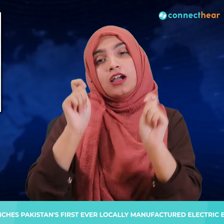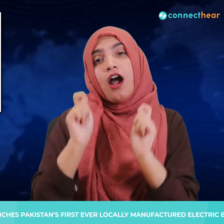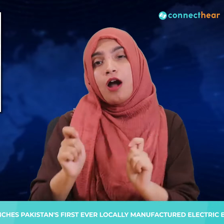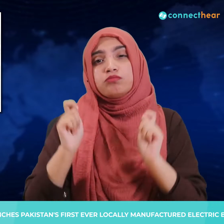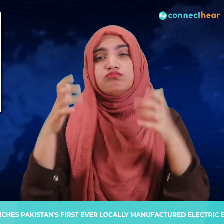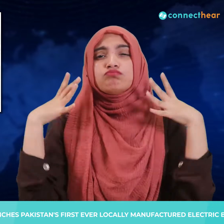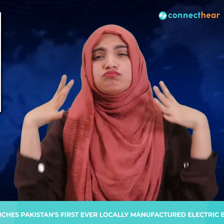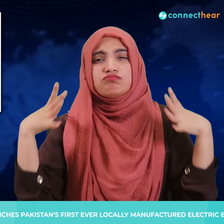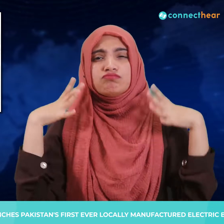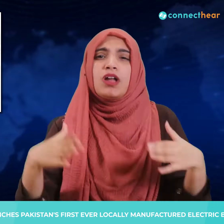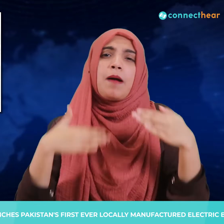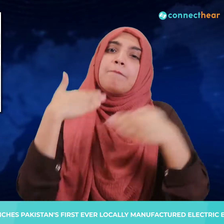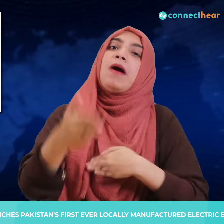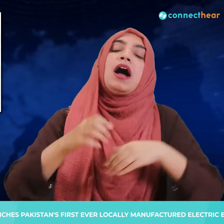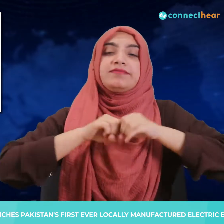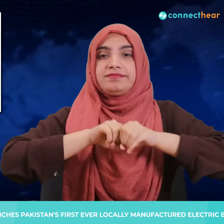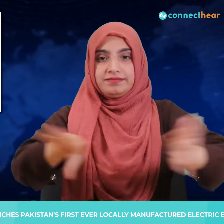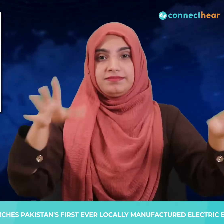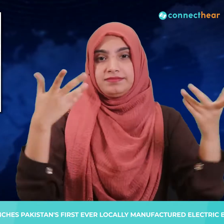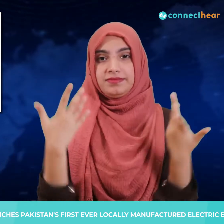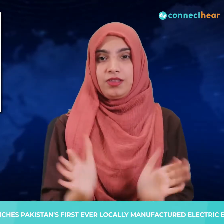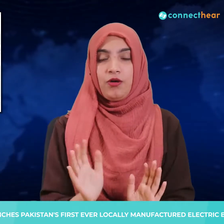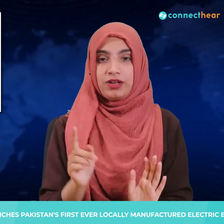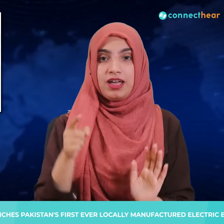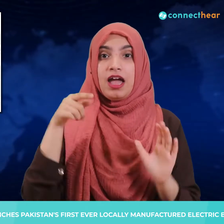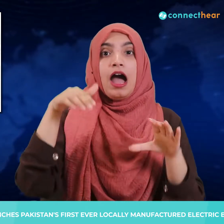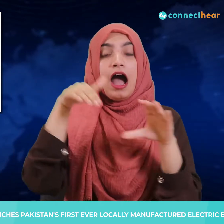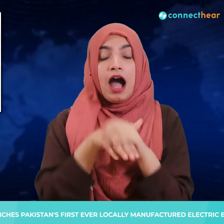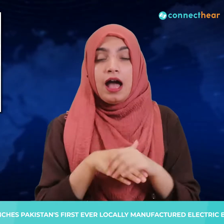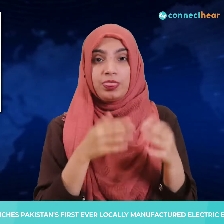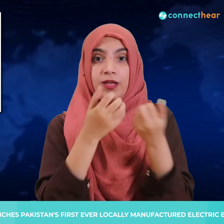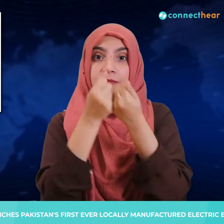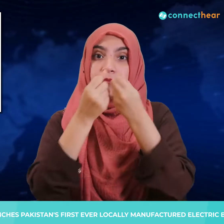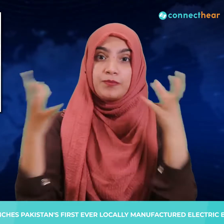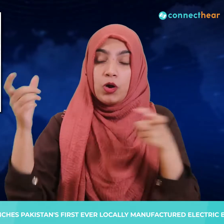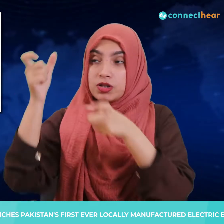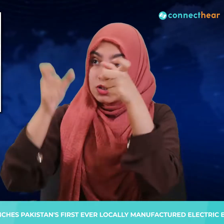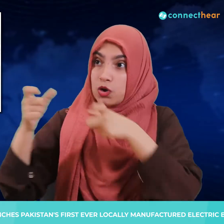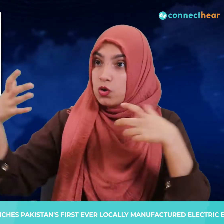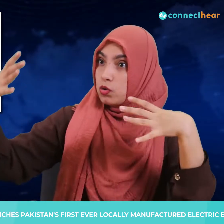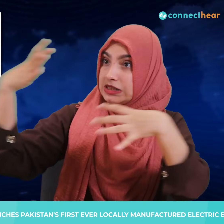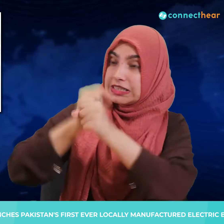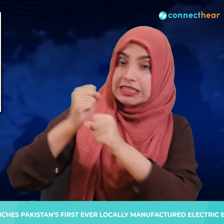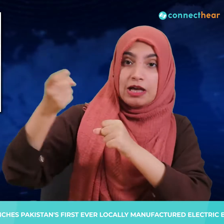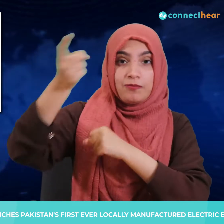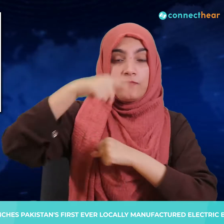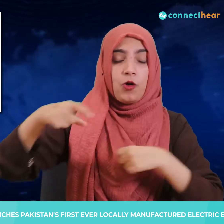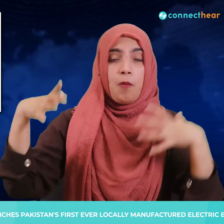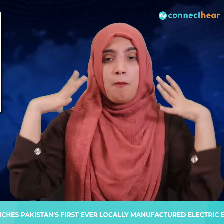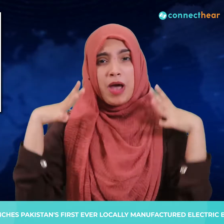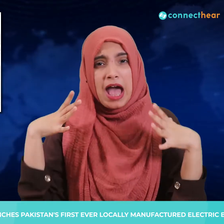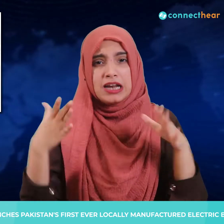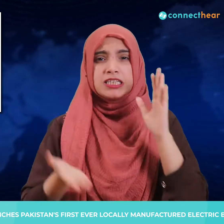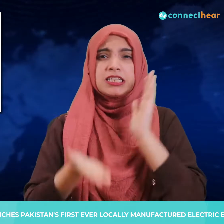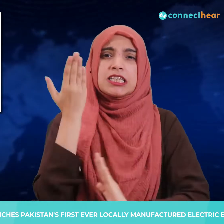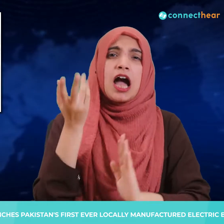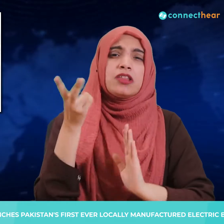policy approved last year. The policy envisages targeting a robust electric vehicle